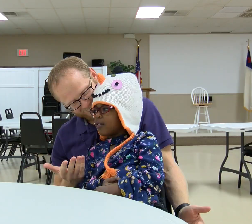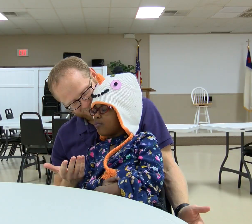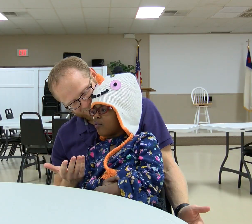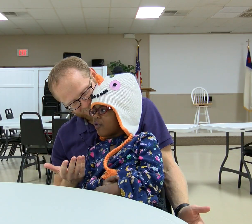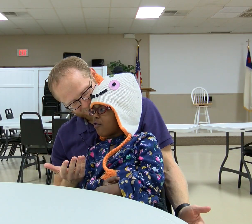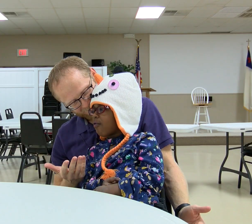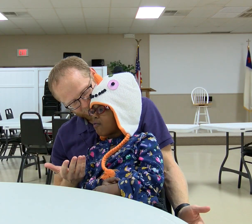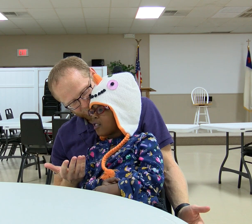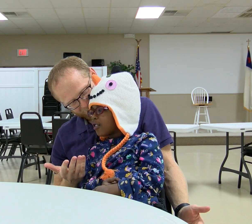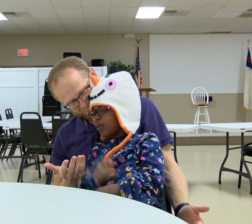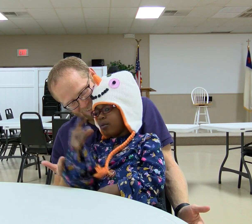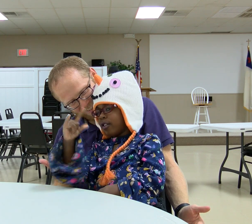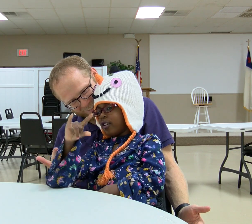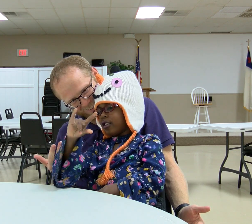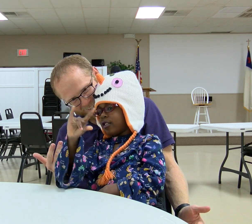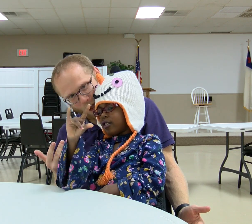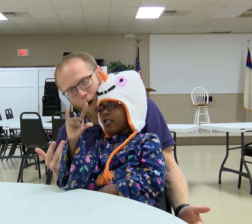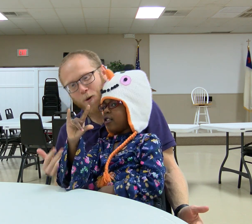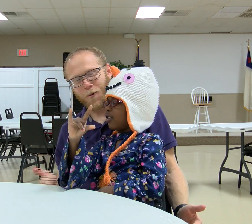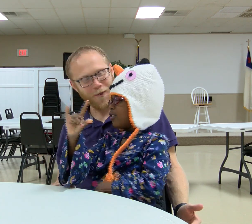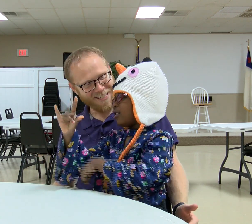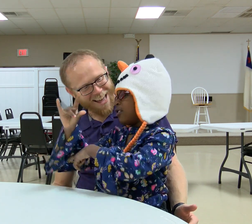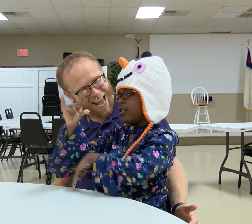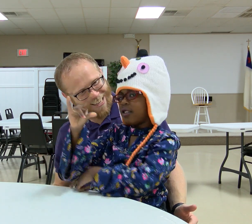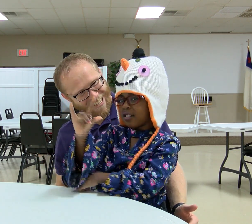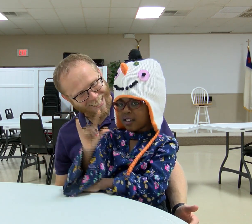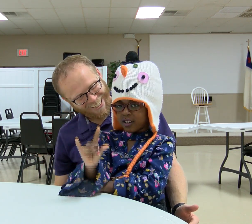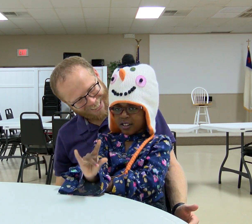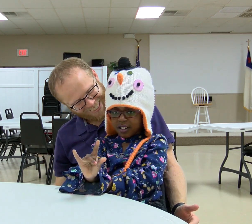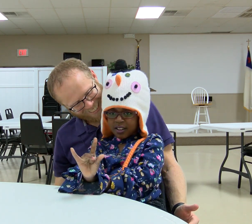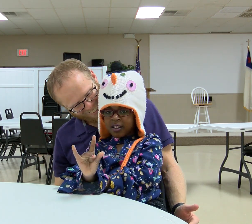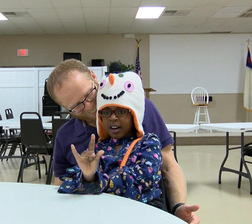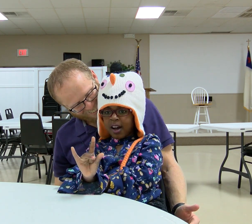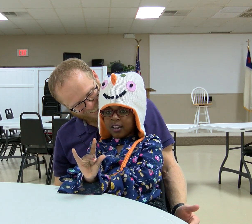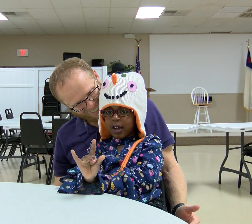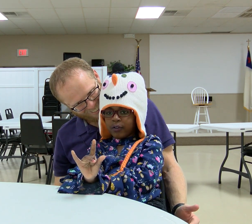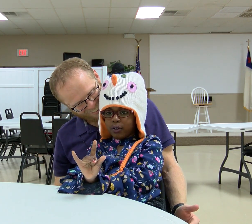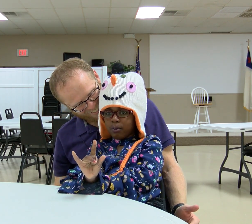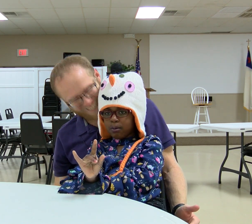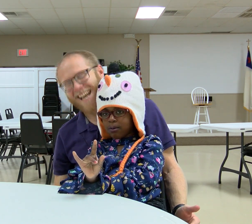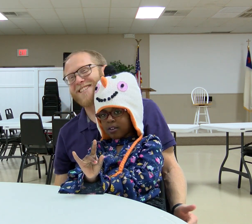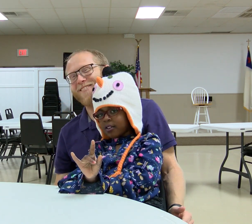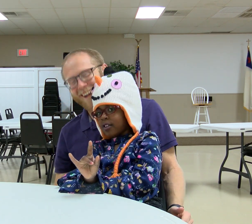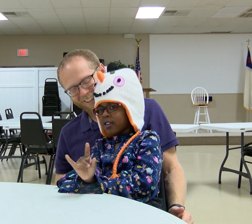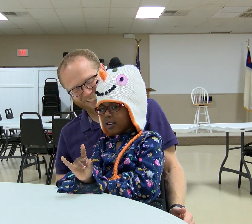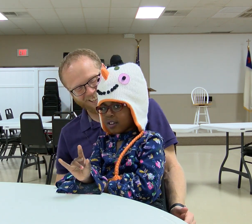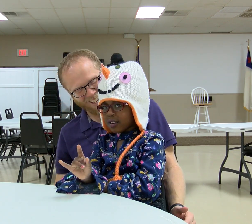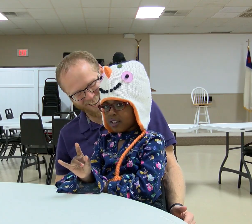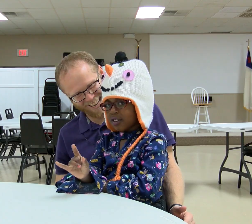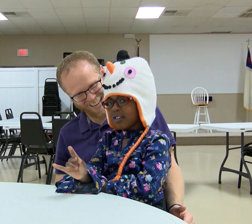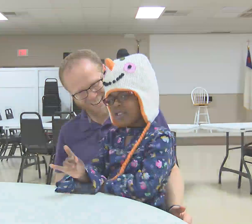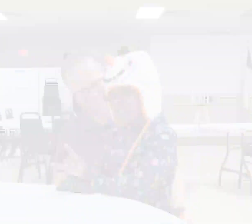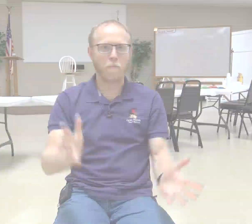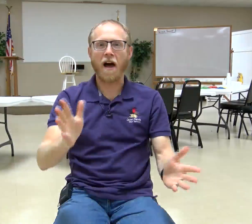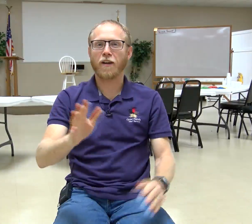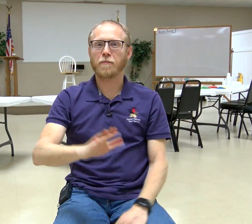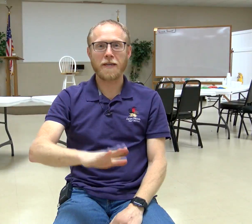Evan's daughter. Oh, what's that? I love you. That's right. Goodbye could be